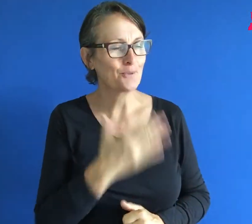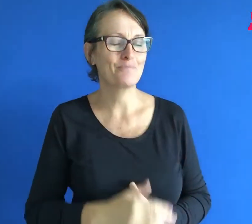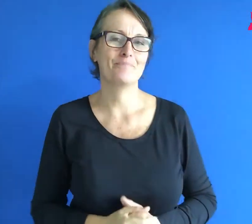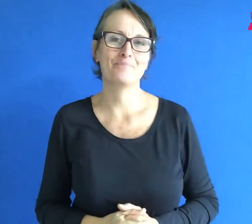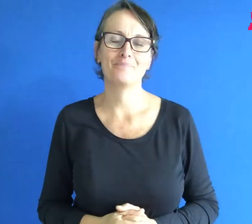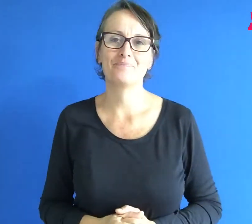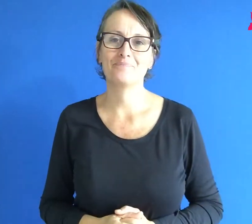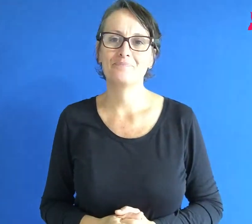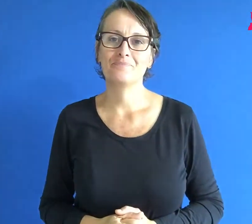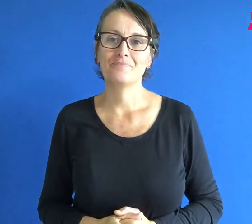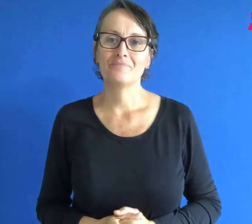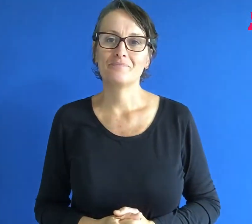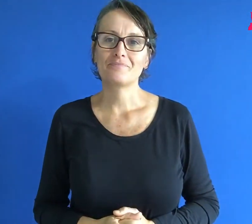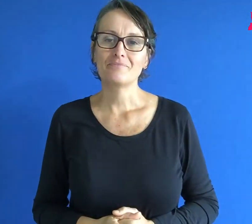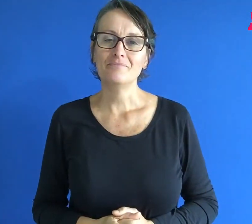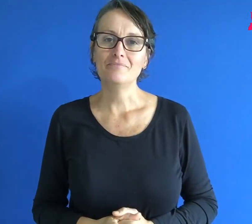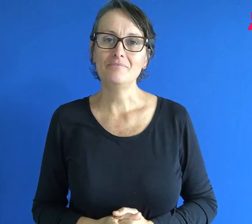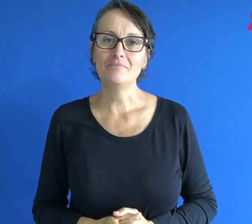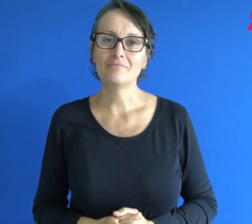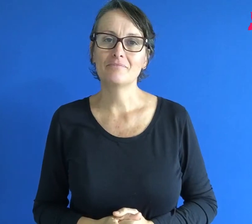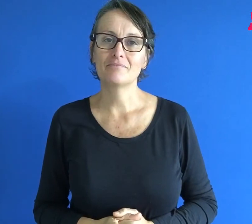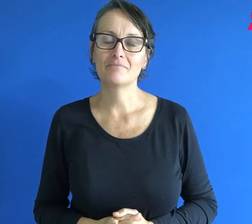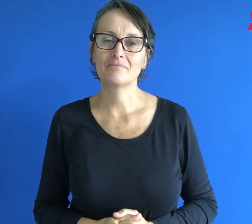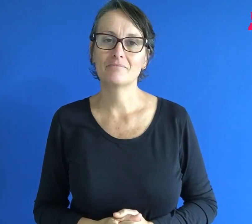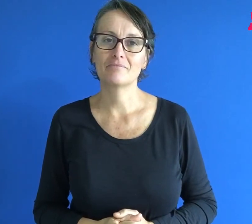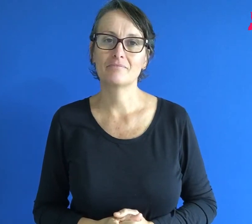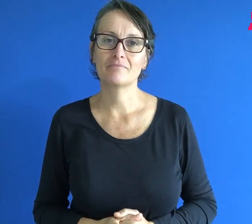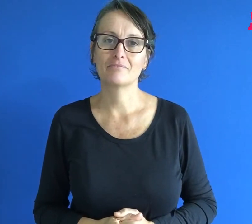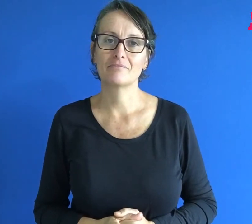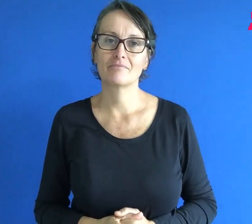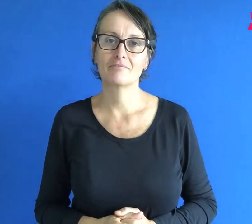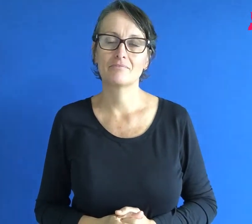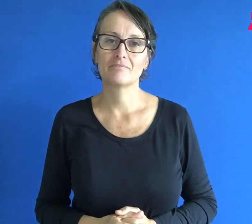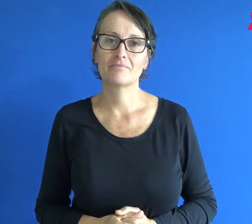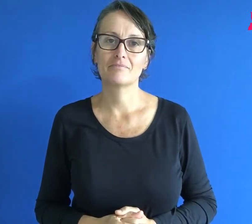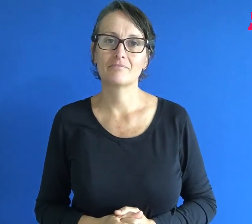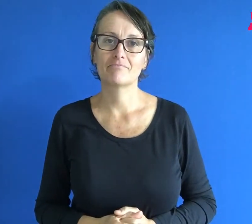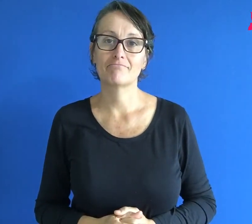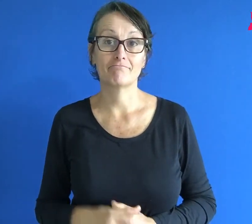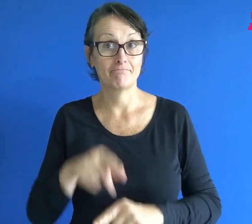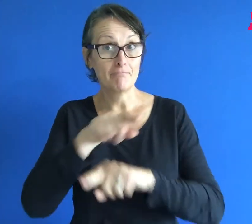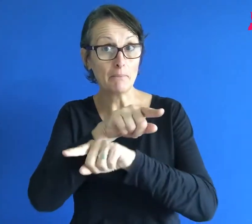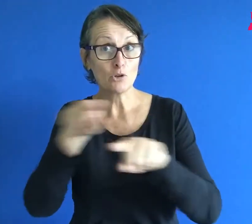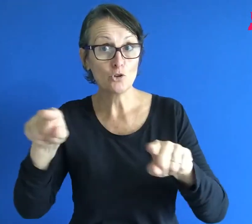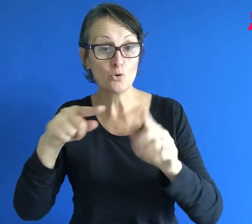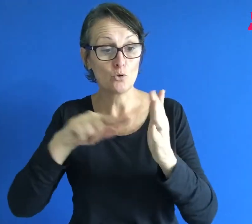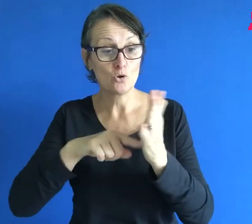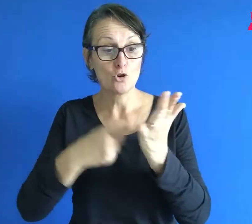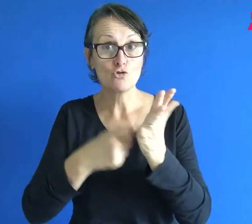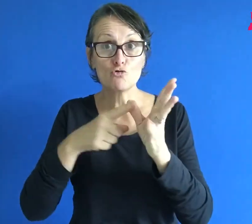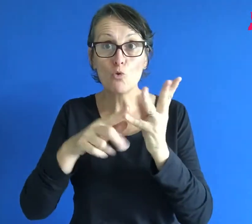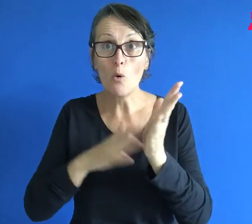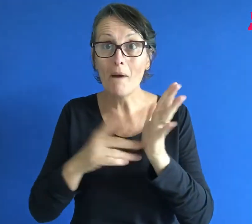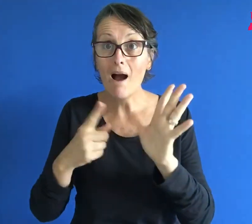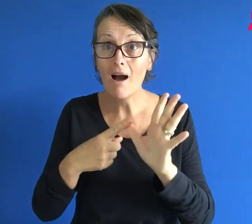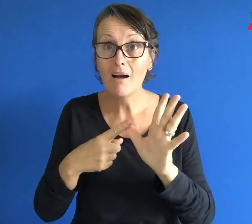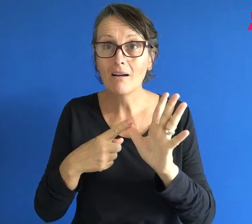If you're on a journey of recovery from trauma, Don't be afraid for things to come